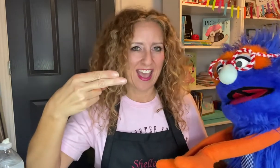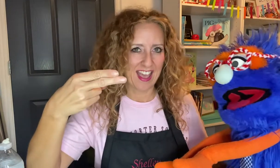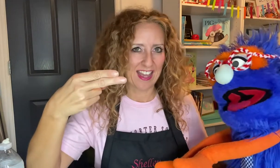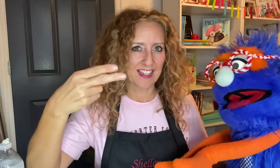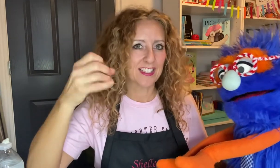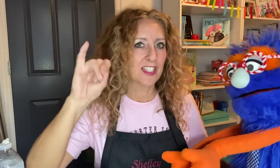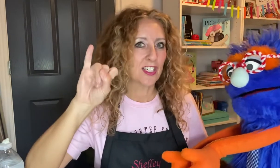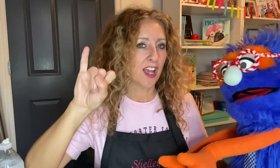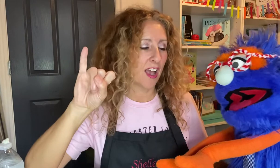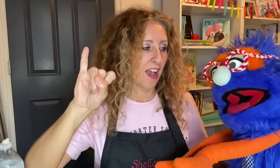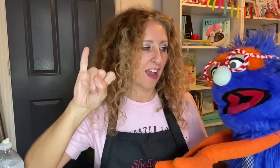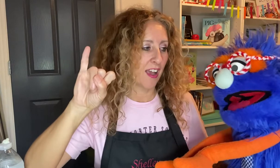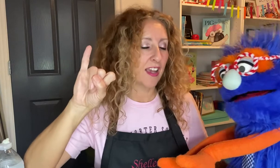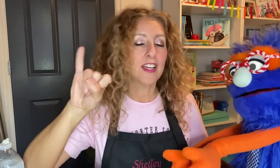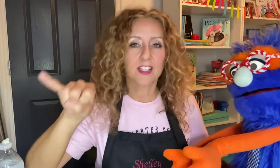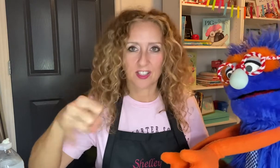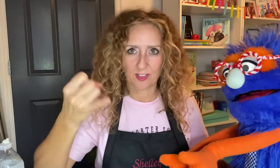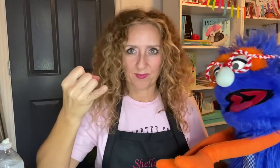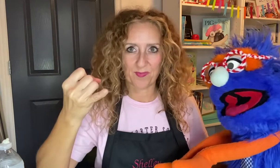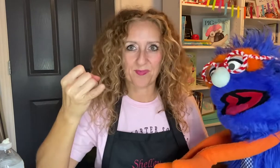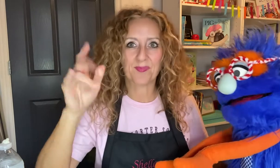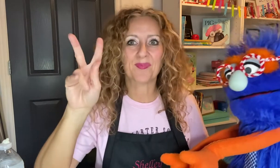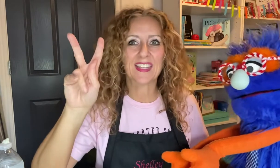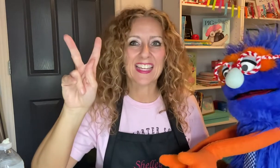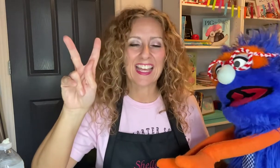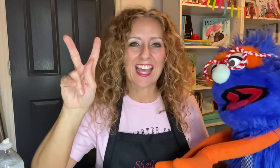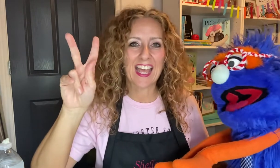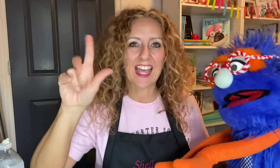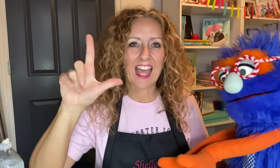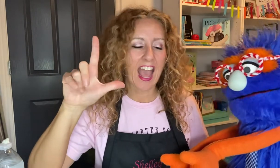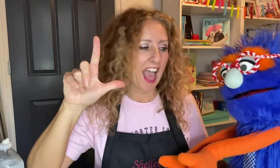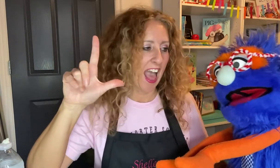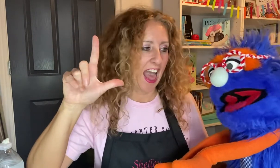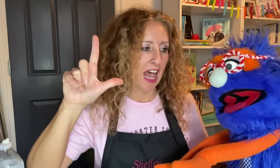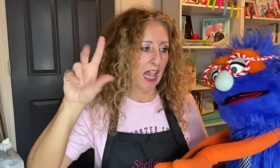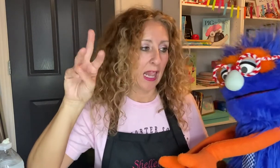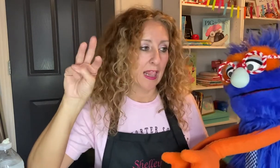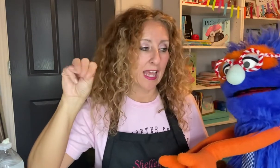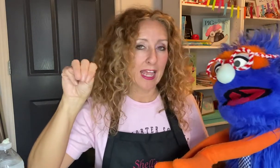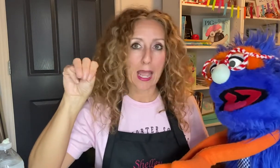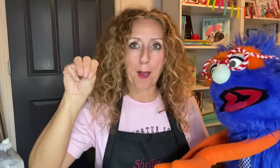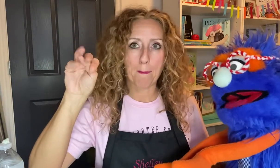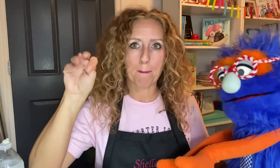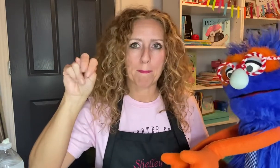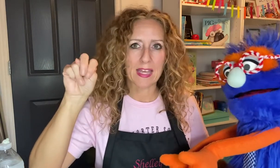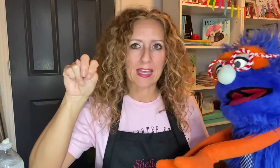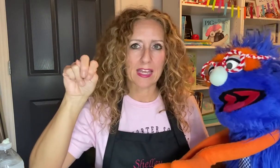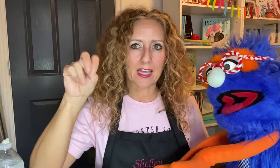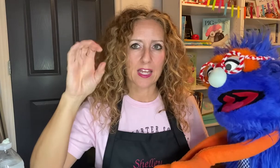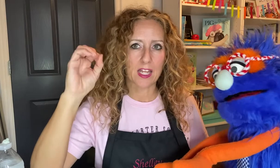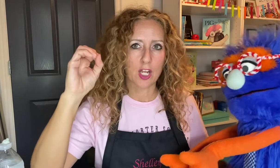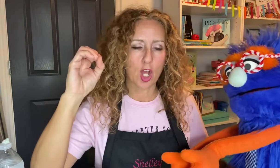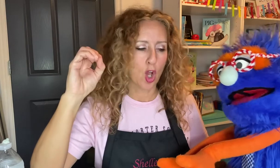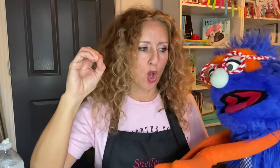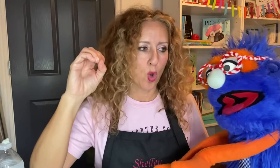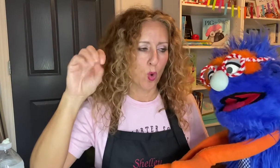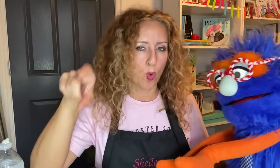H, I, J, K, L, M, N, O,